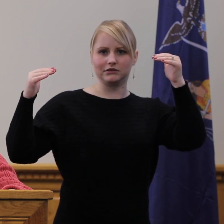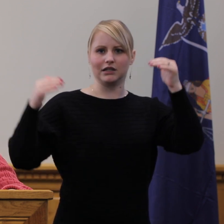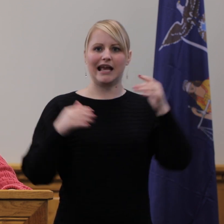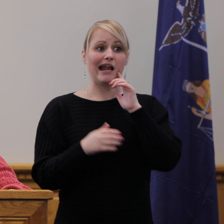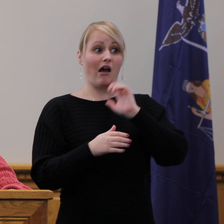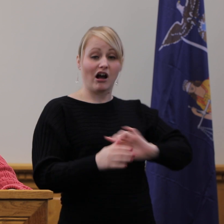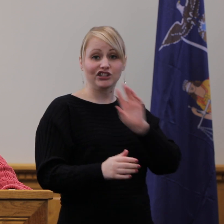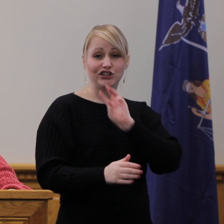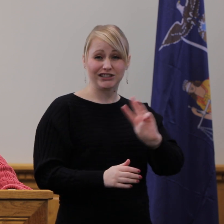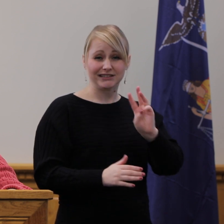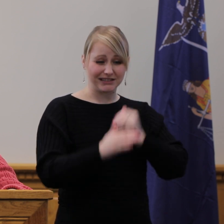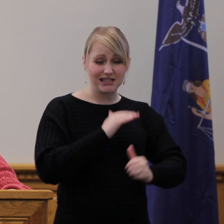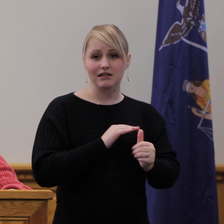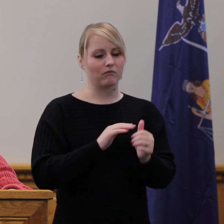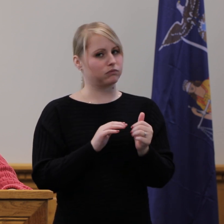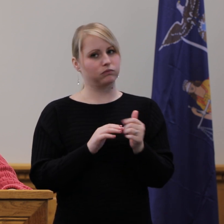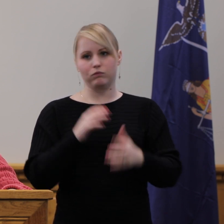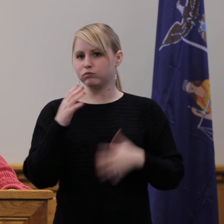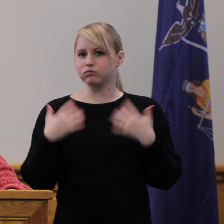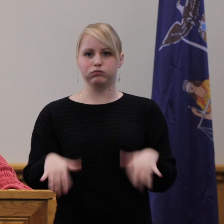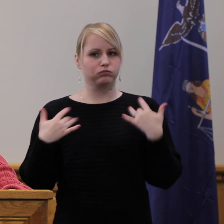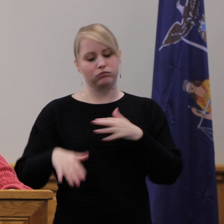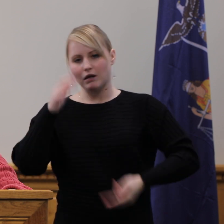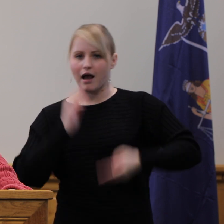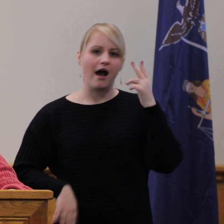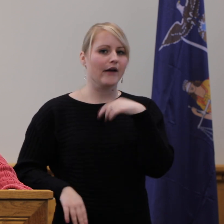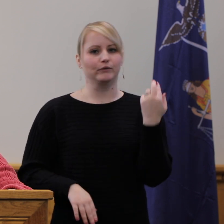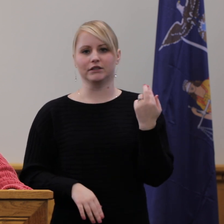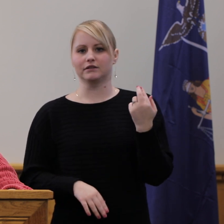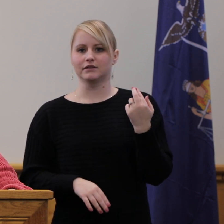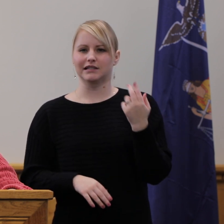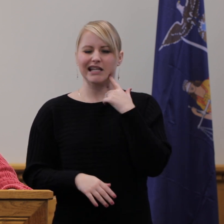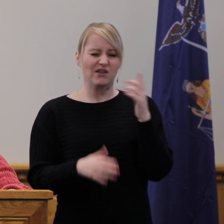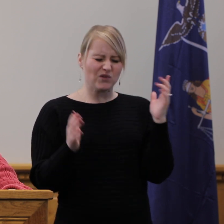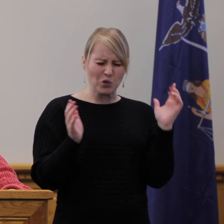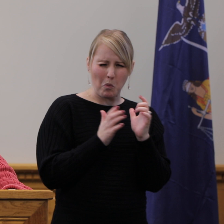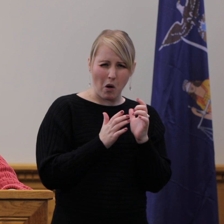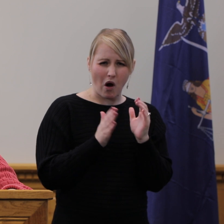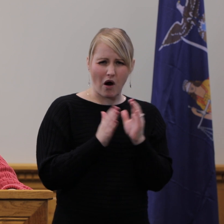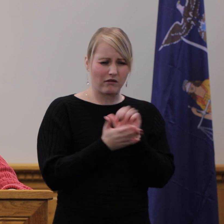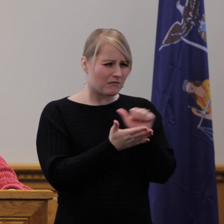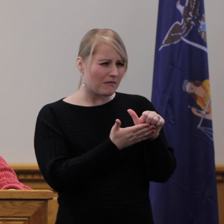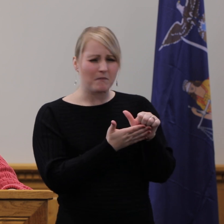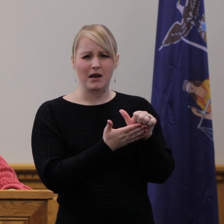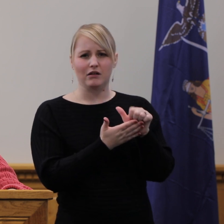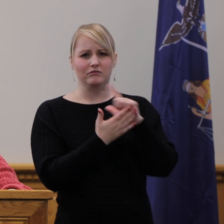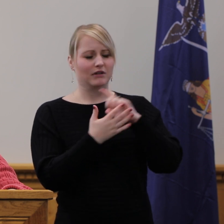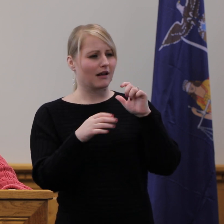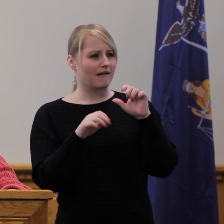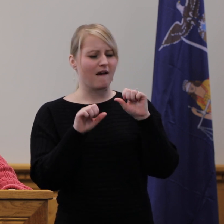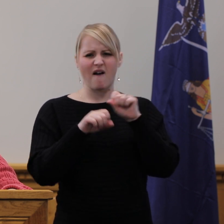effects on early childhood development can be severe. Even small amounts of lead can affect a child's mental and physical